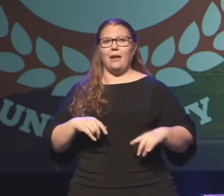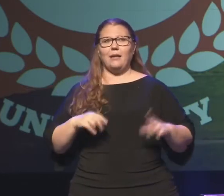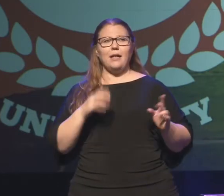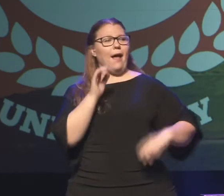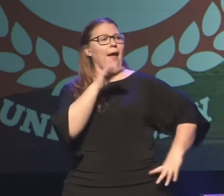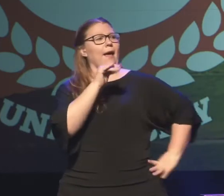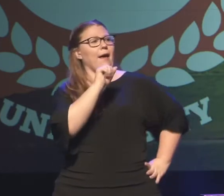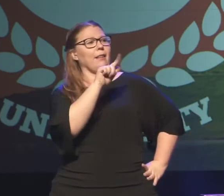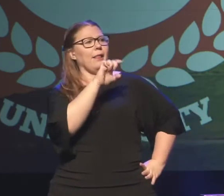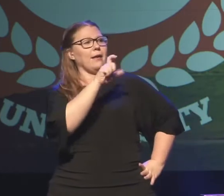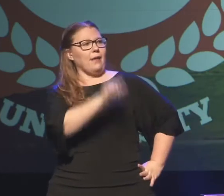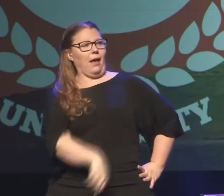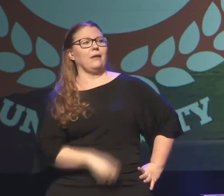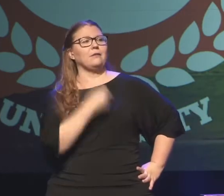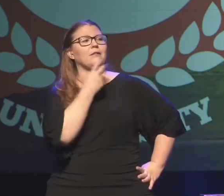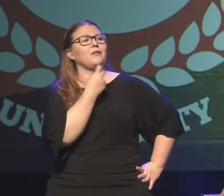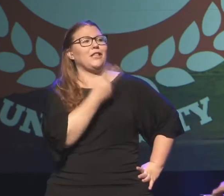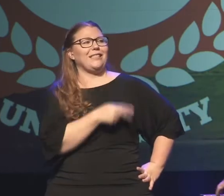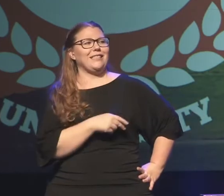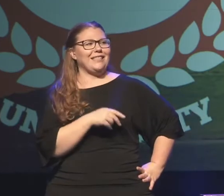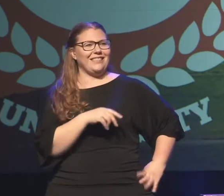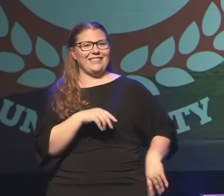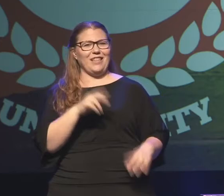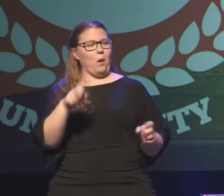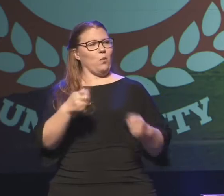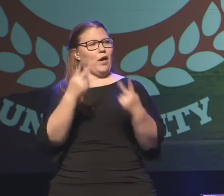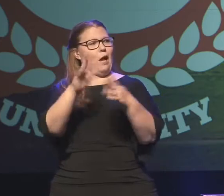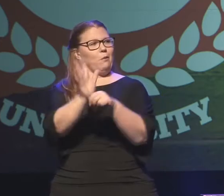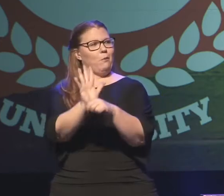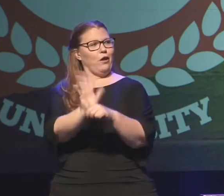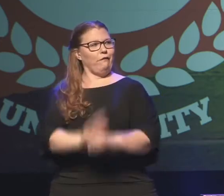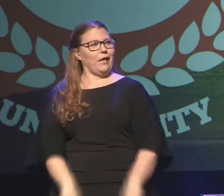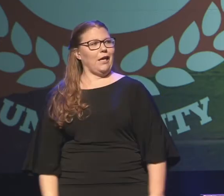Alexa, dial up the movie.